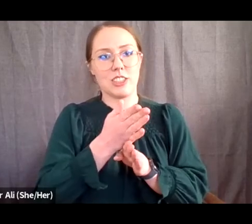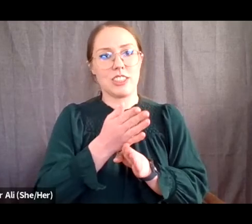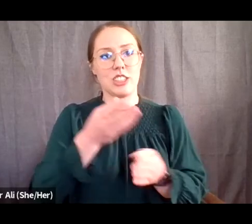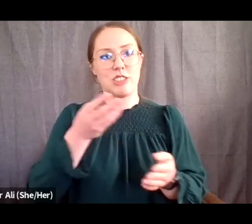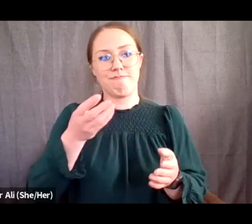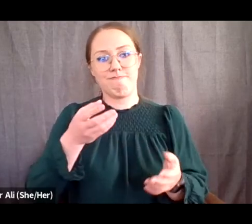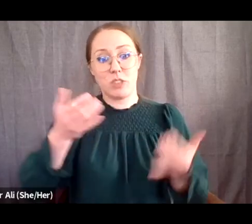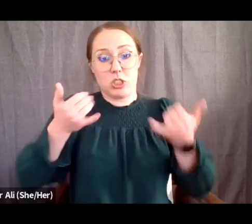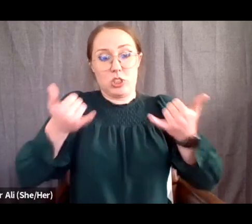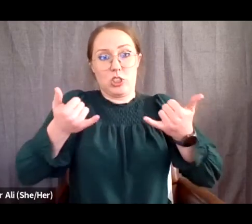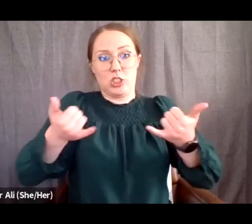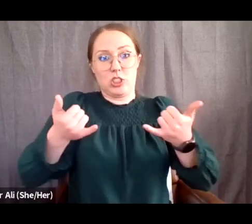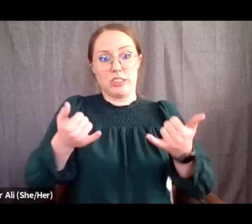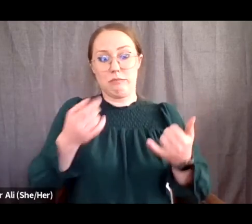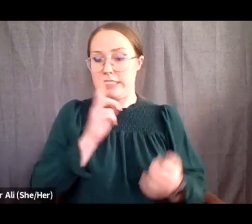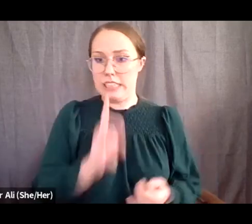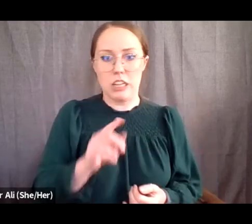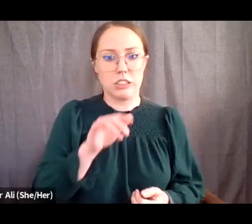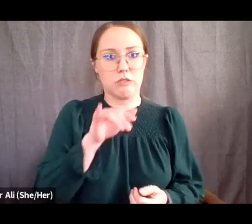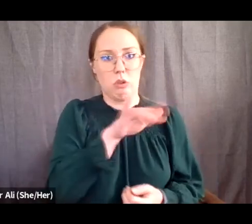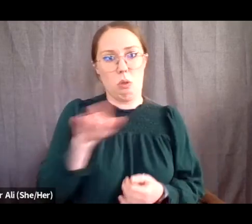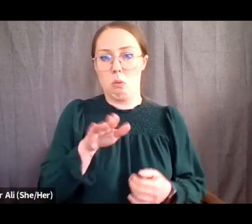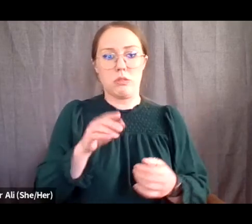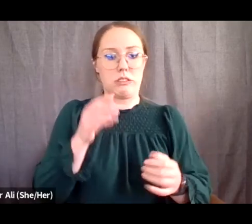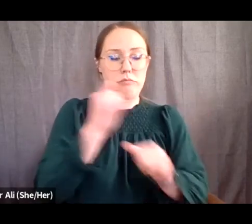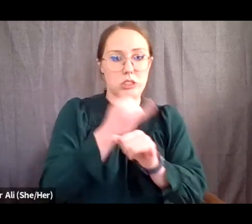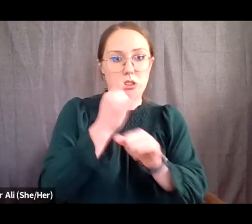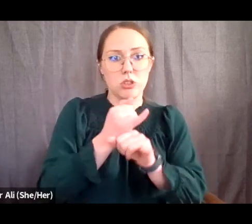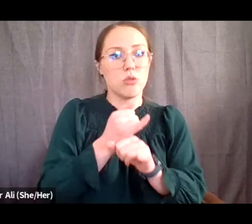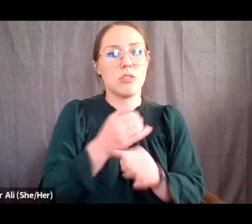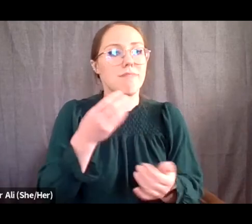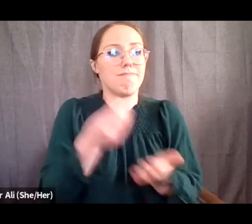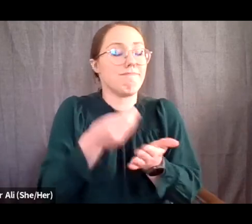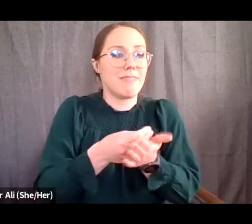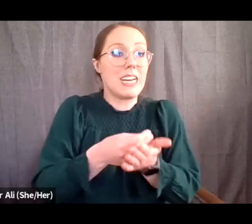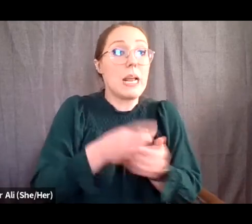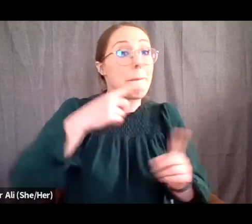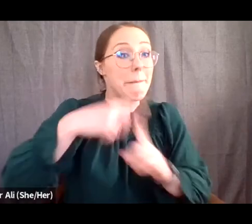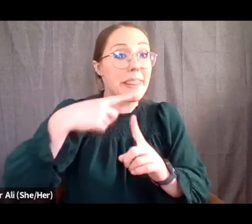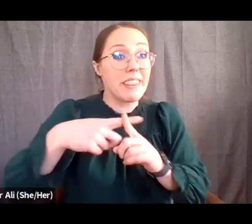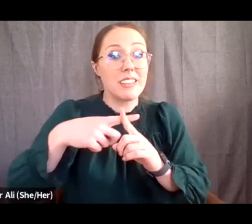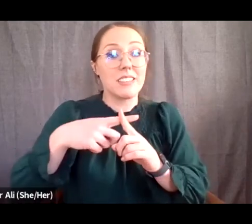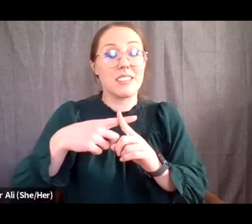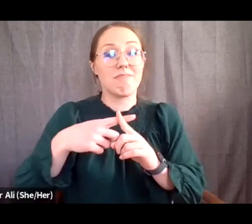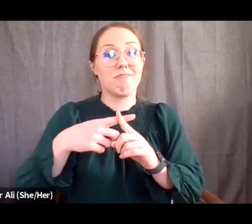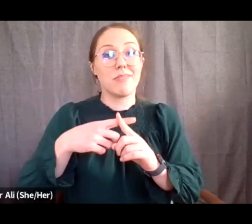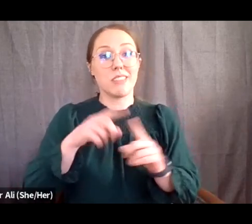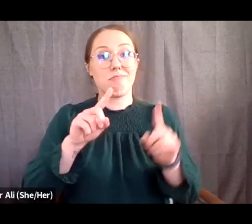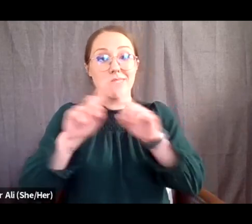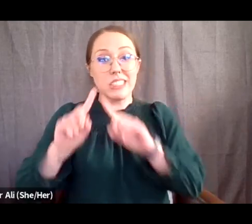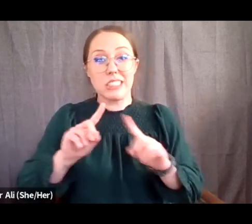institutions. A Helicon collaborative study, Not Just Money, analyzed funding trends across the country and found that